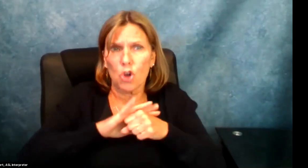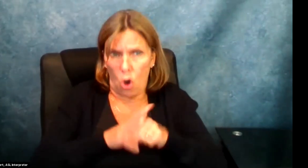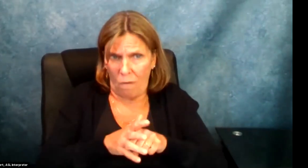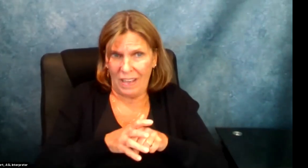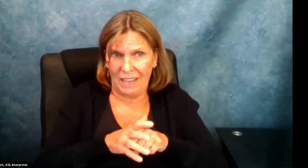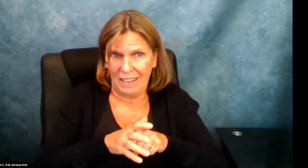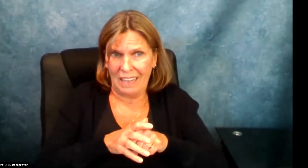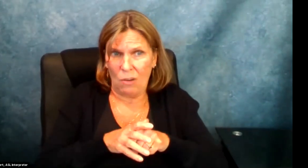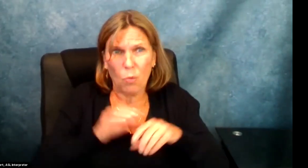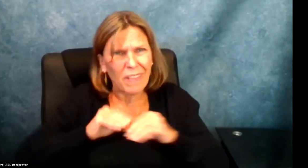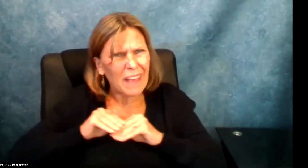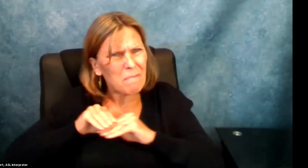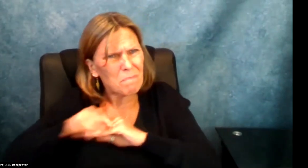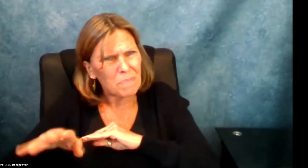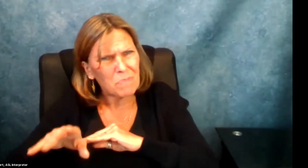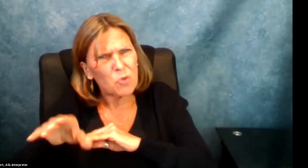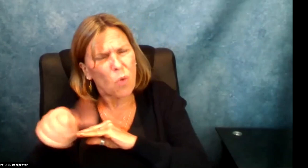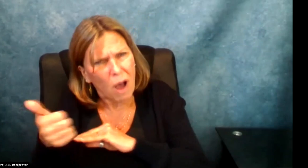against that?